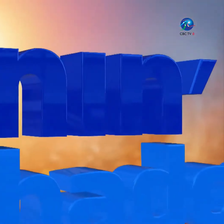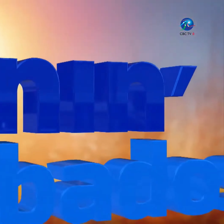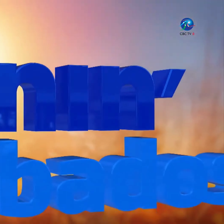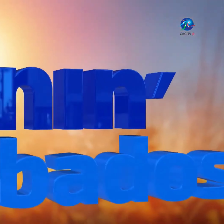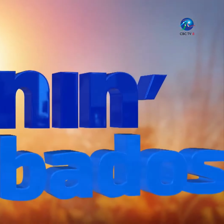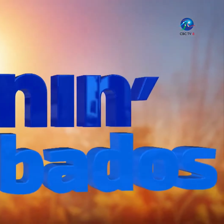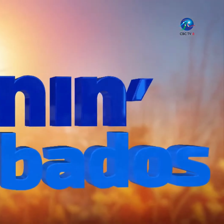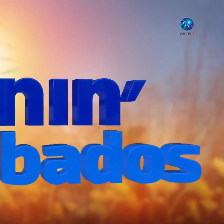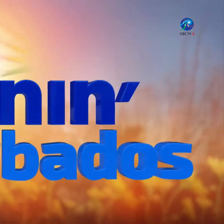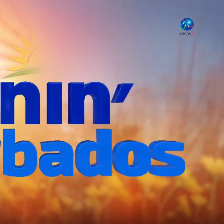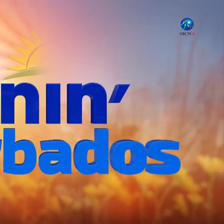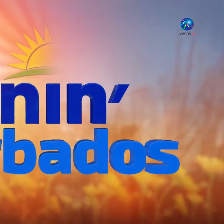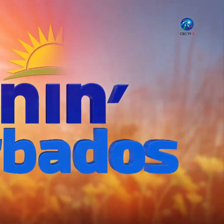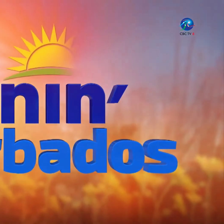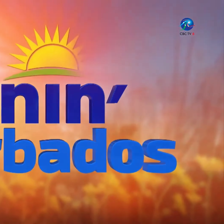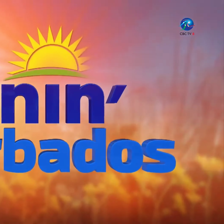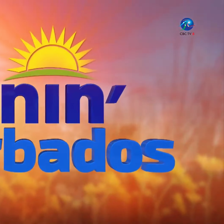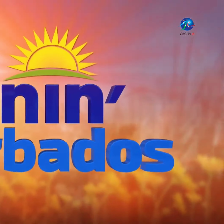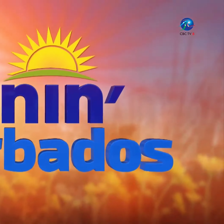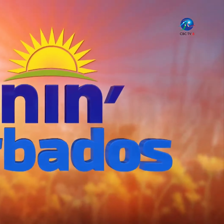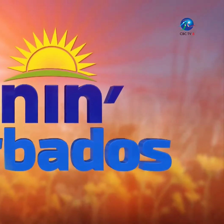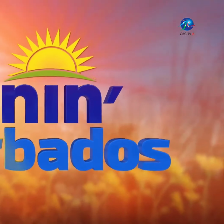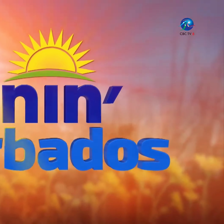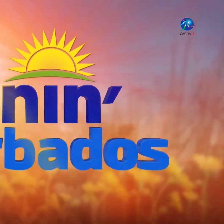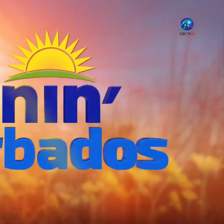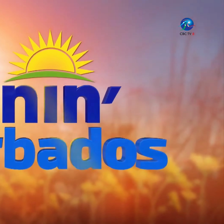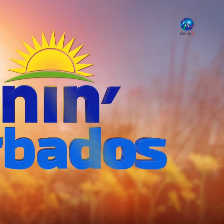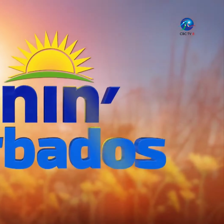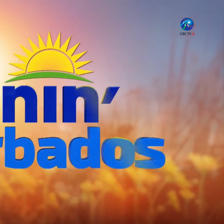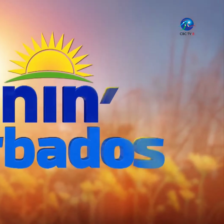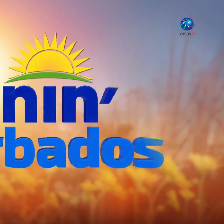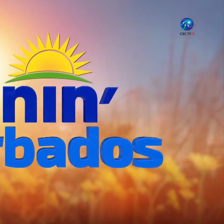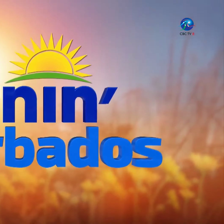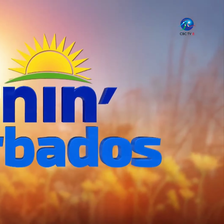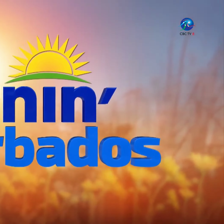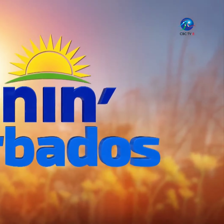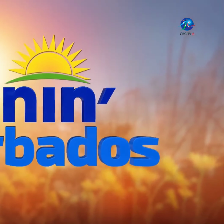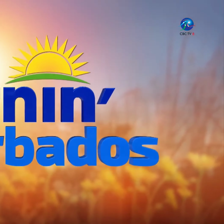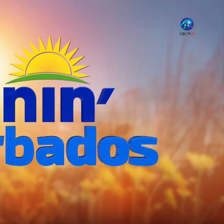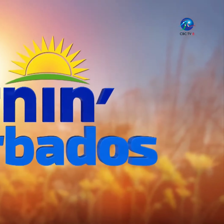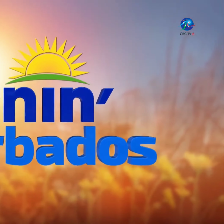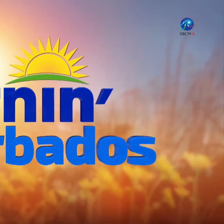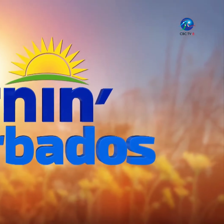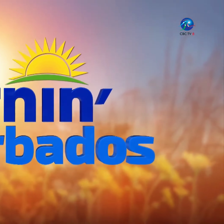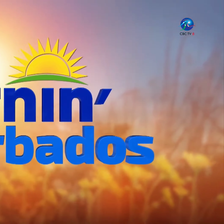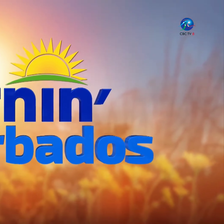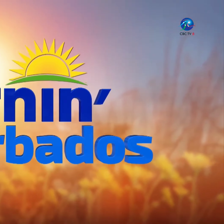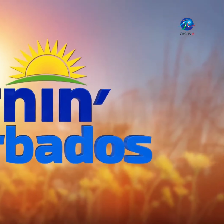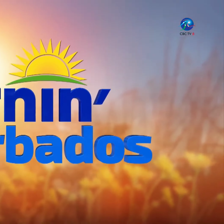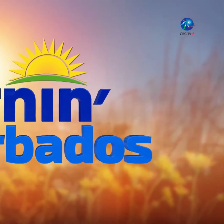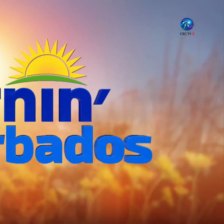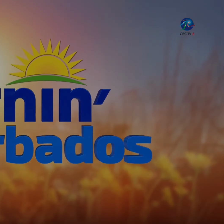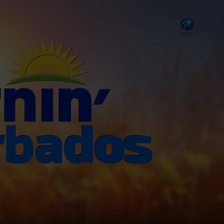Morning, morning, morning. Good morning. Good morning to you.